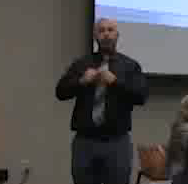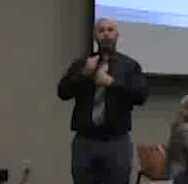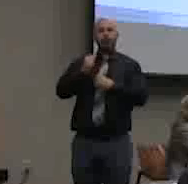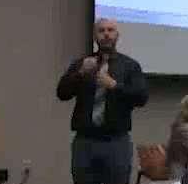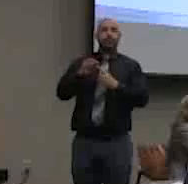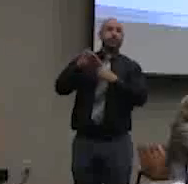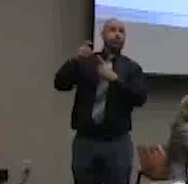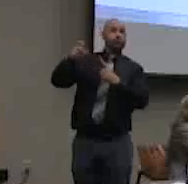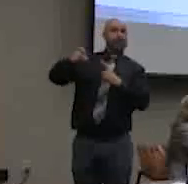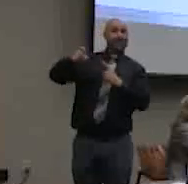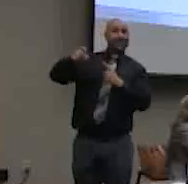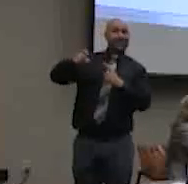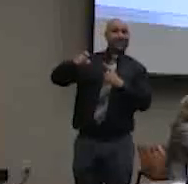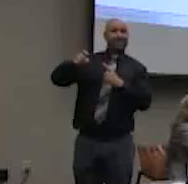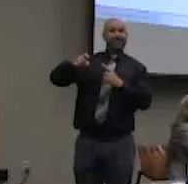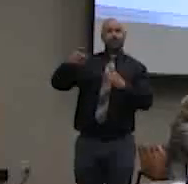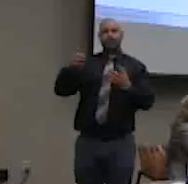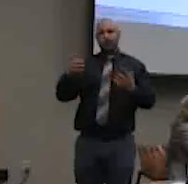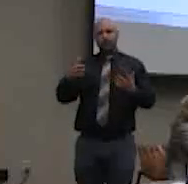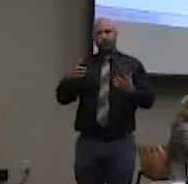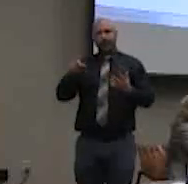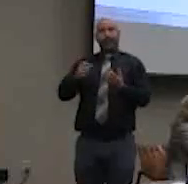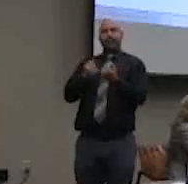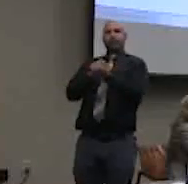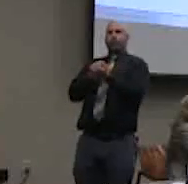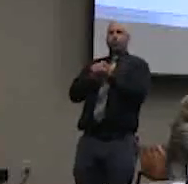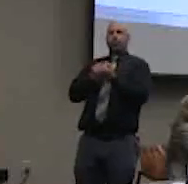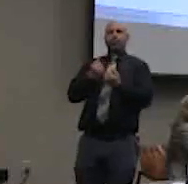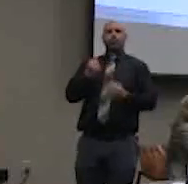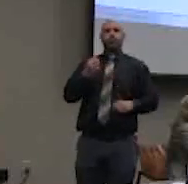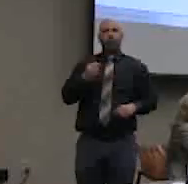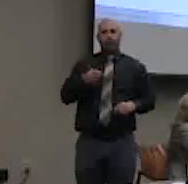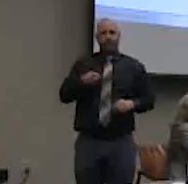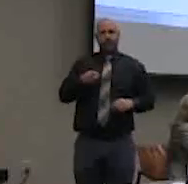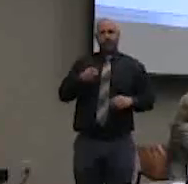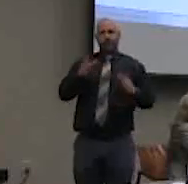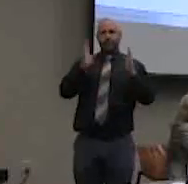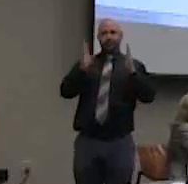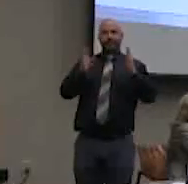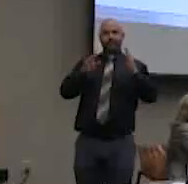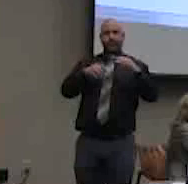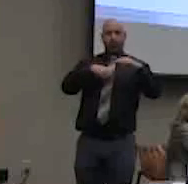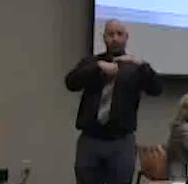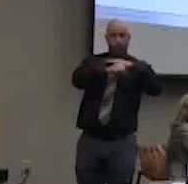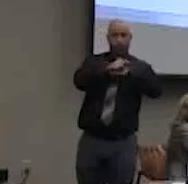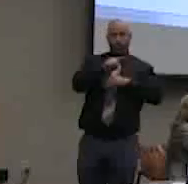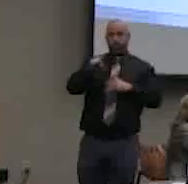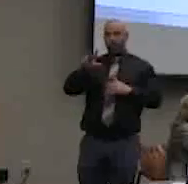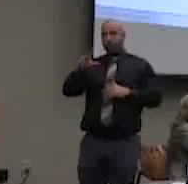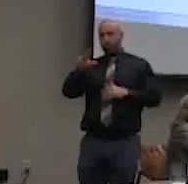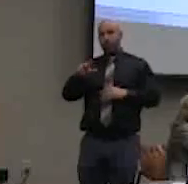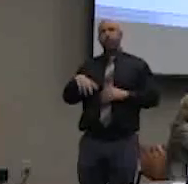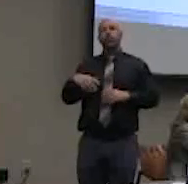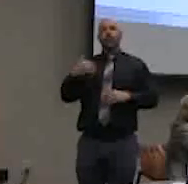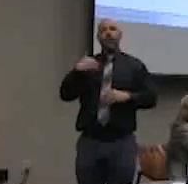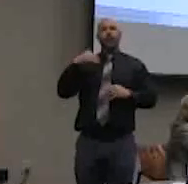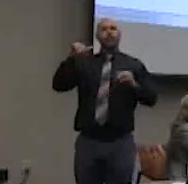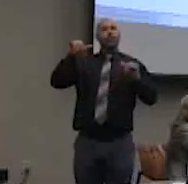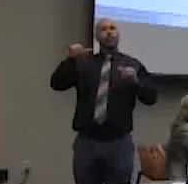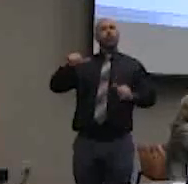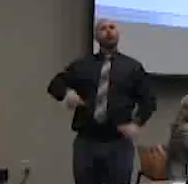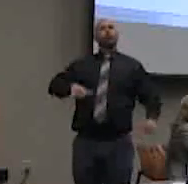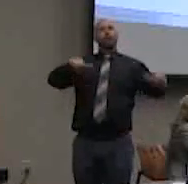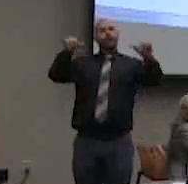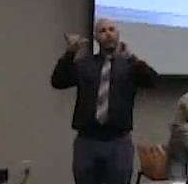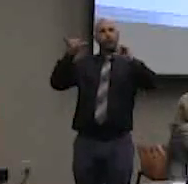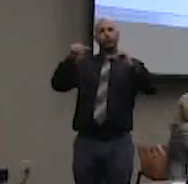who really need our help. And this is in that birth to three age group. We have universal pre-K. We were, in the